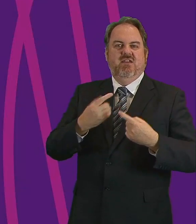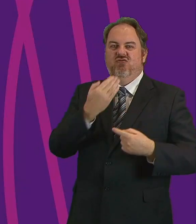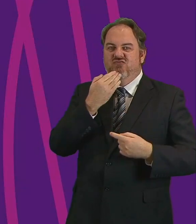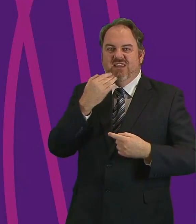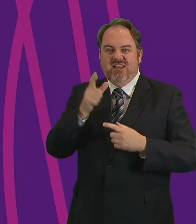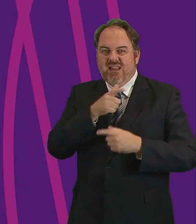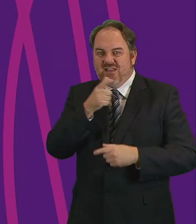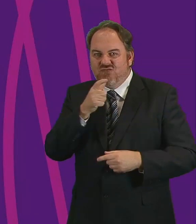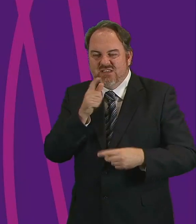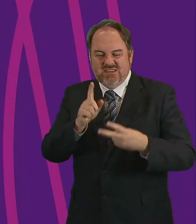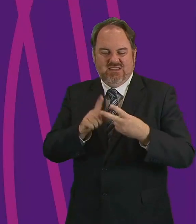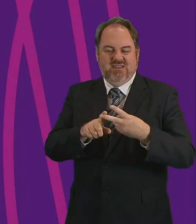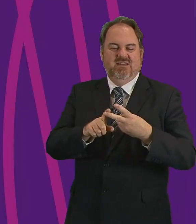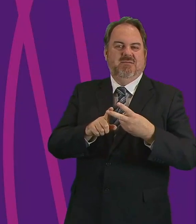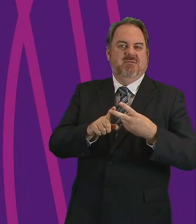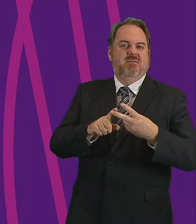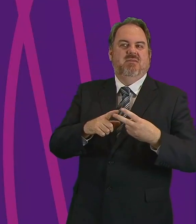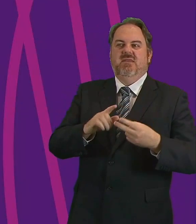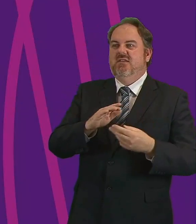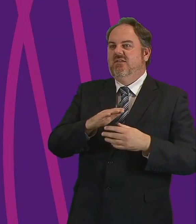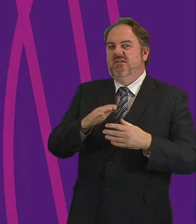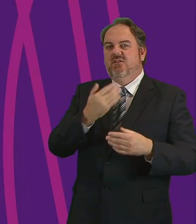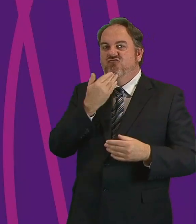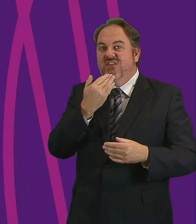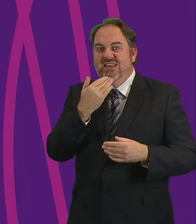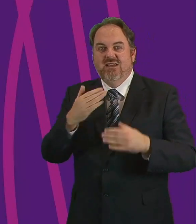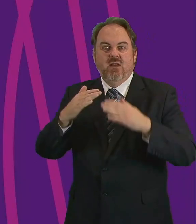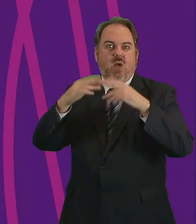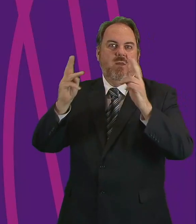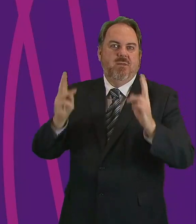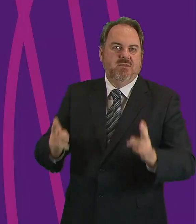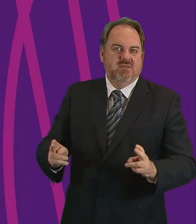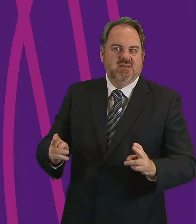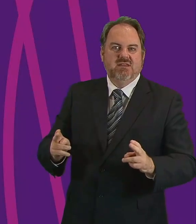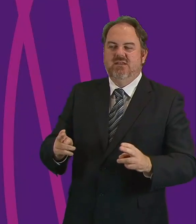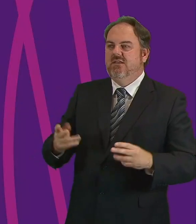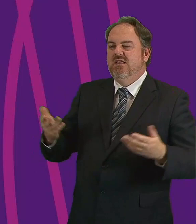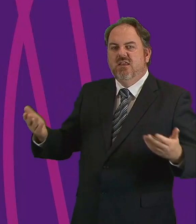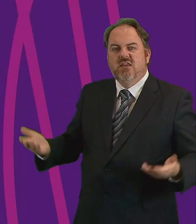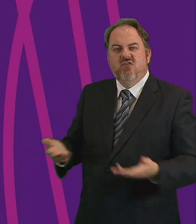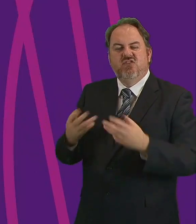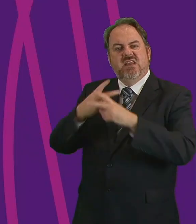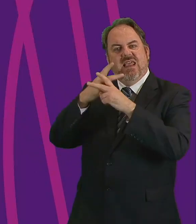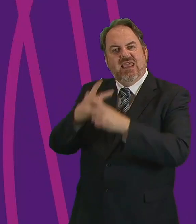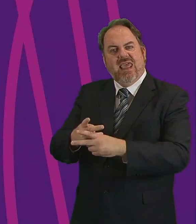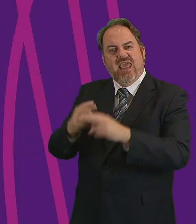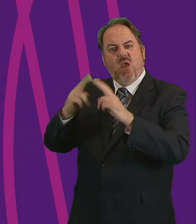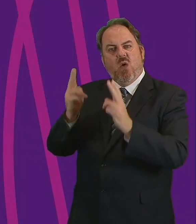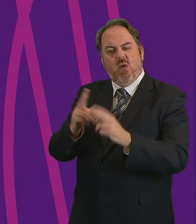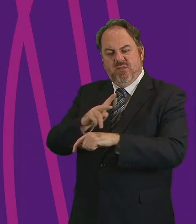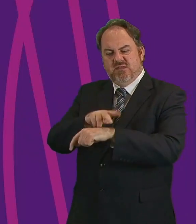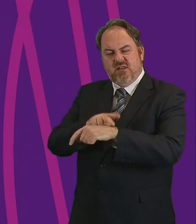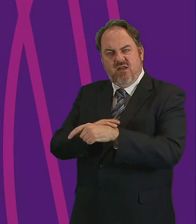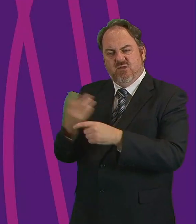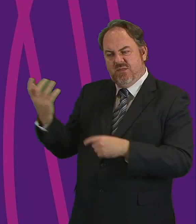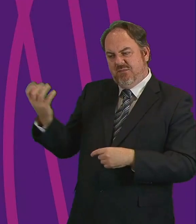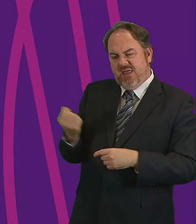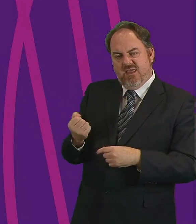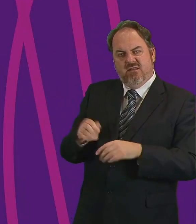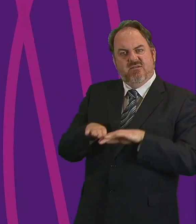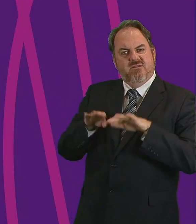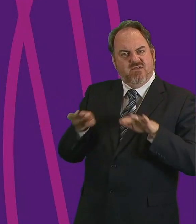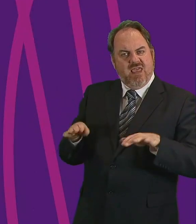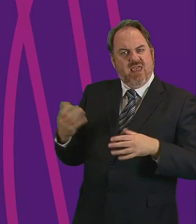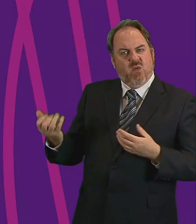more pay for those in the front line of the pandemic, including care home workers, new job schemes and support for